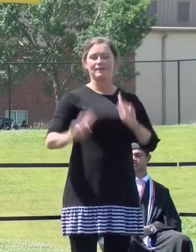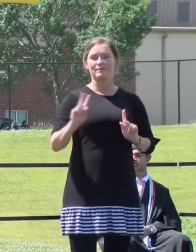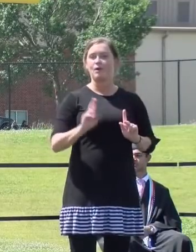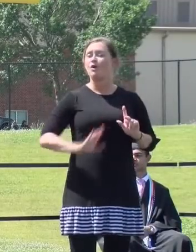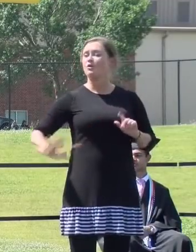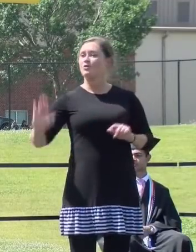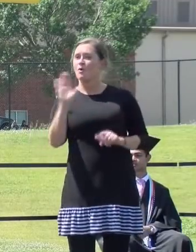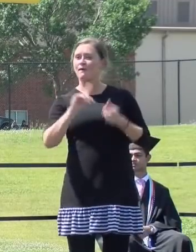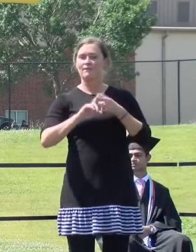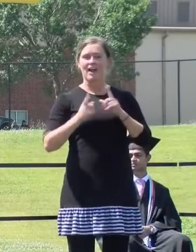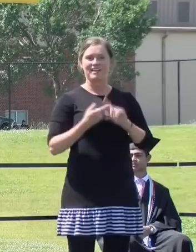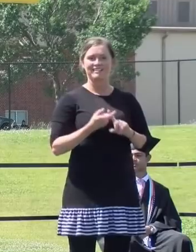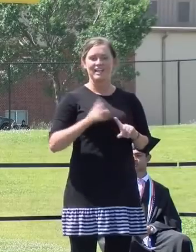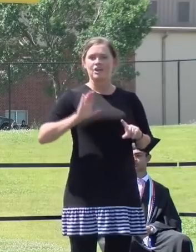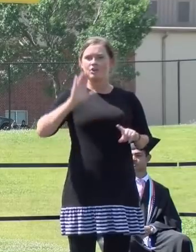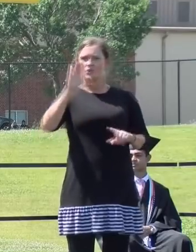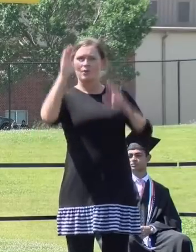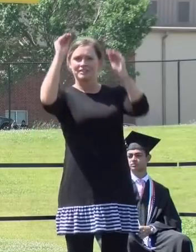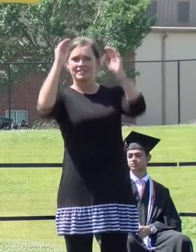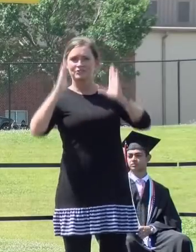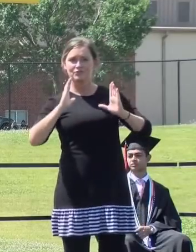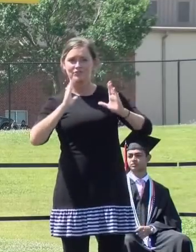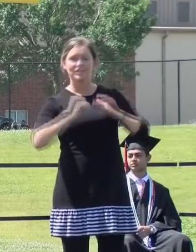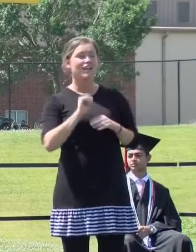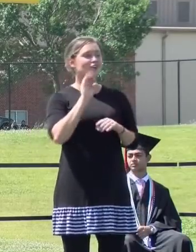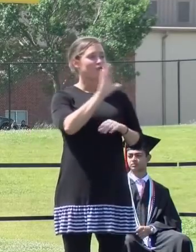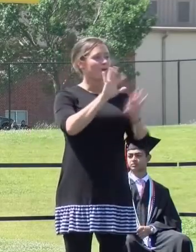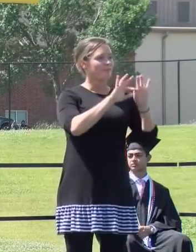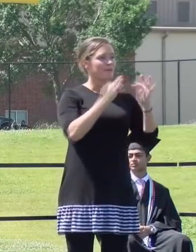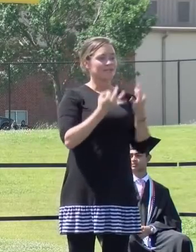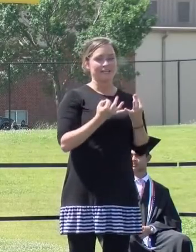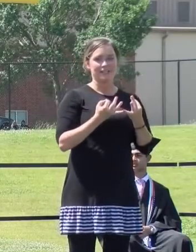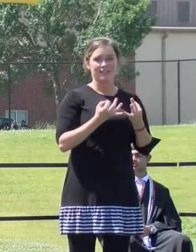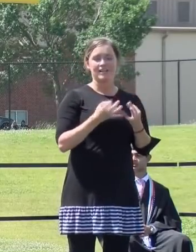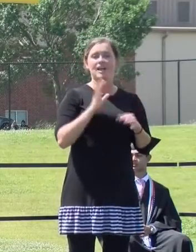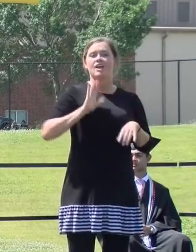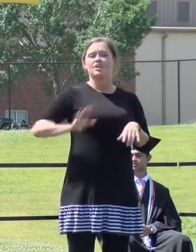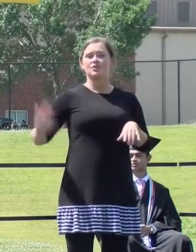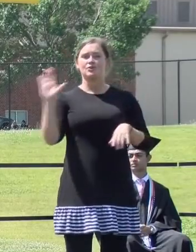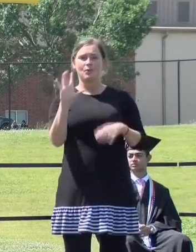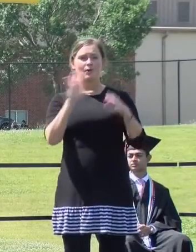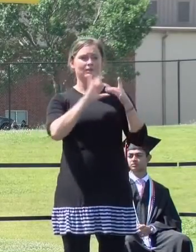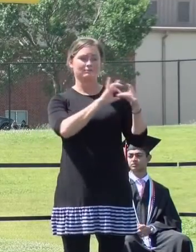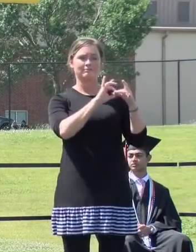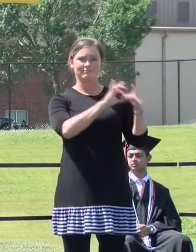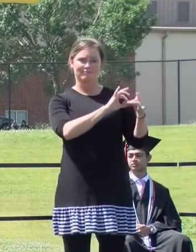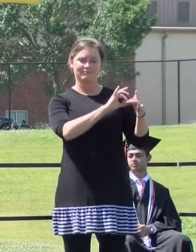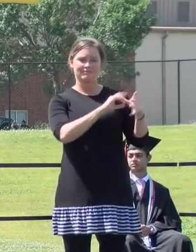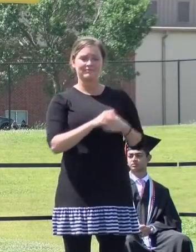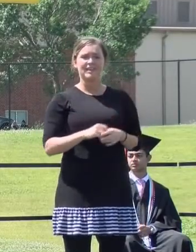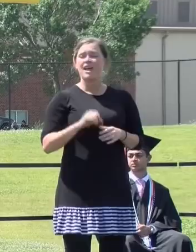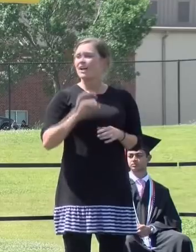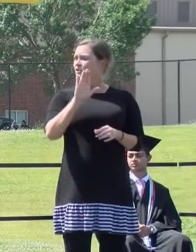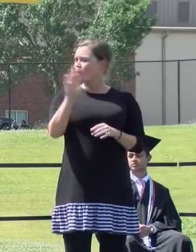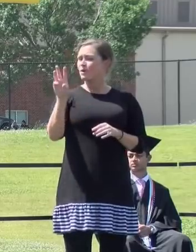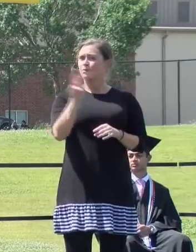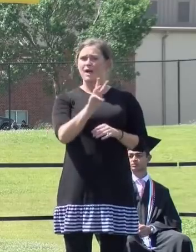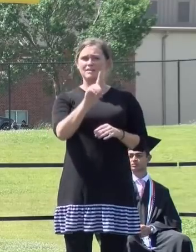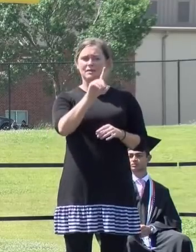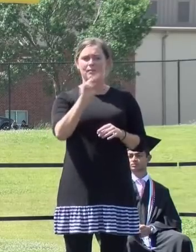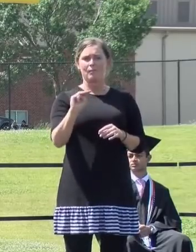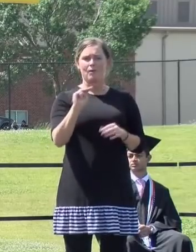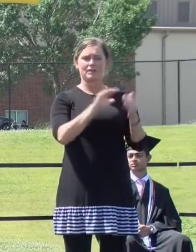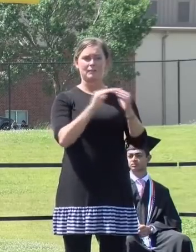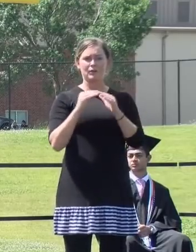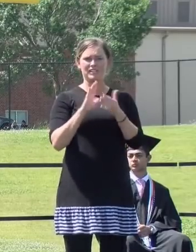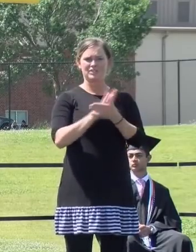your friends, your teachers, your family, your connections. Your West Des Moines Community